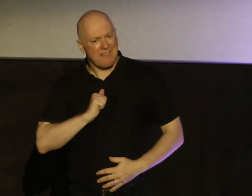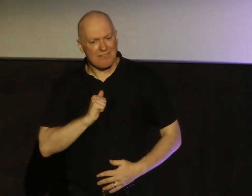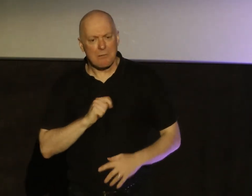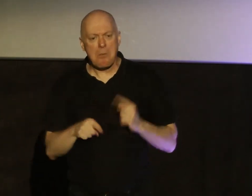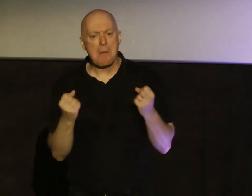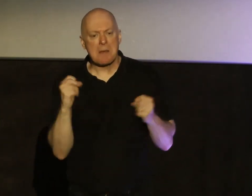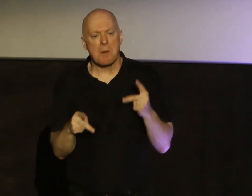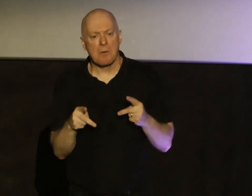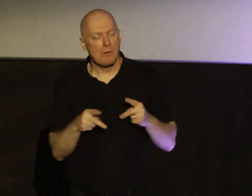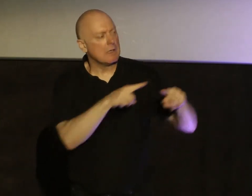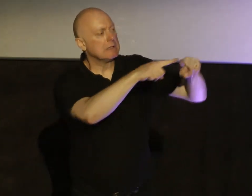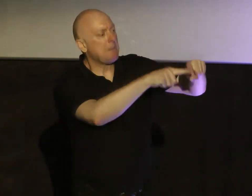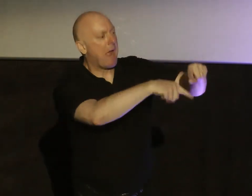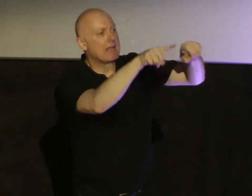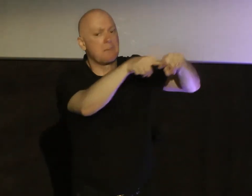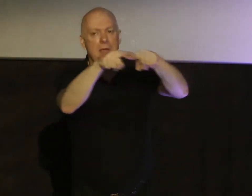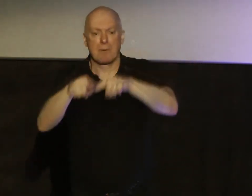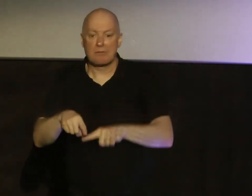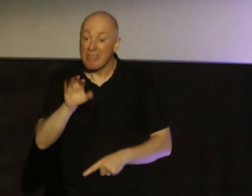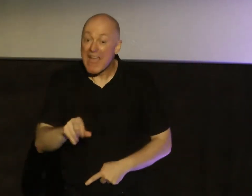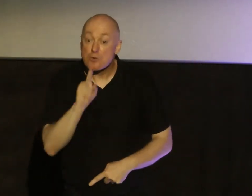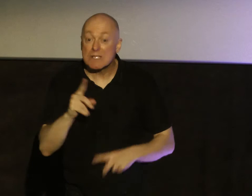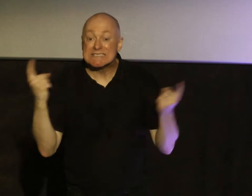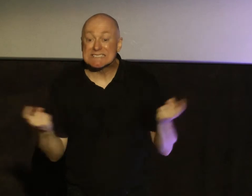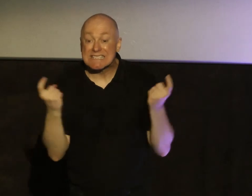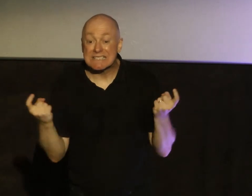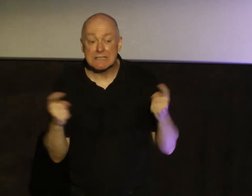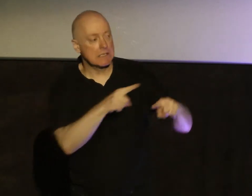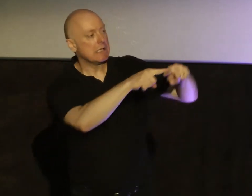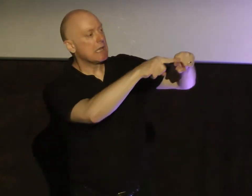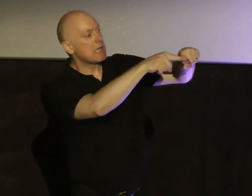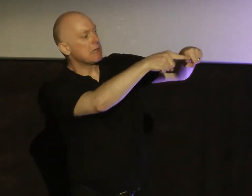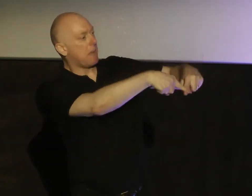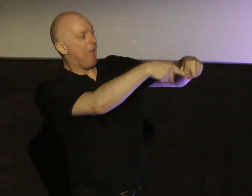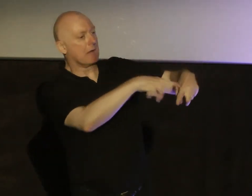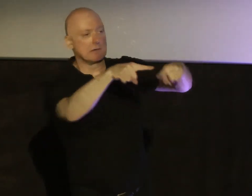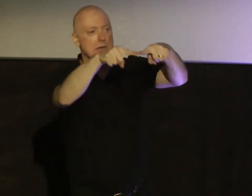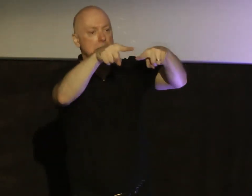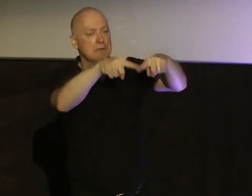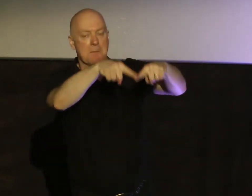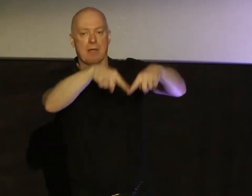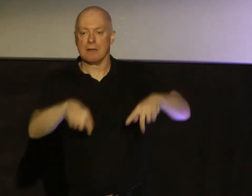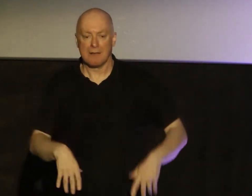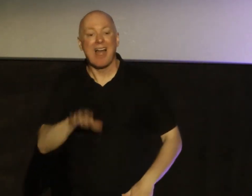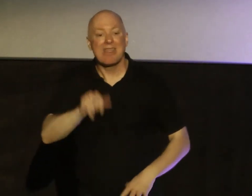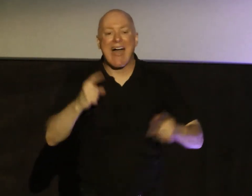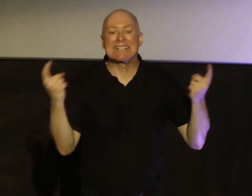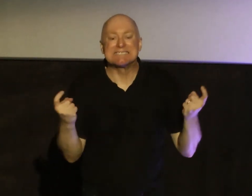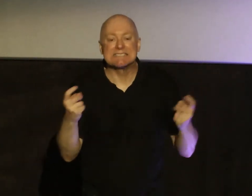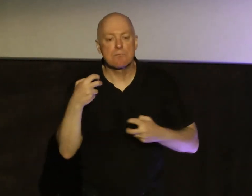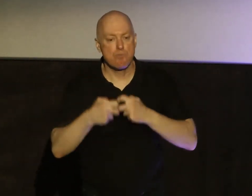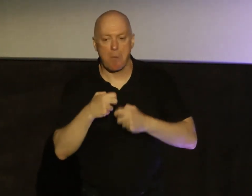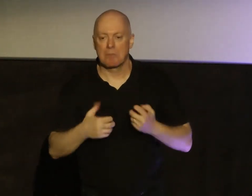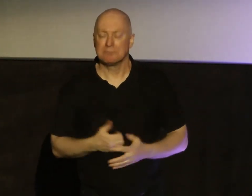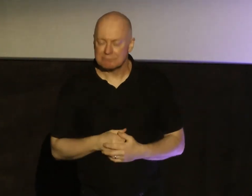this is really a sin problem. It's not a generation problem. It's not a demographic problem. And